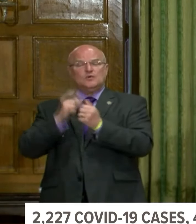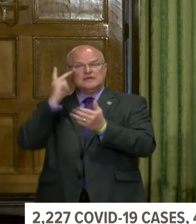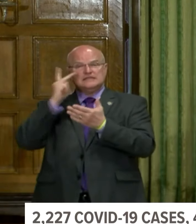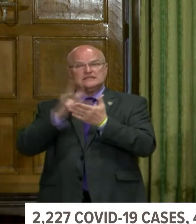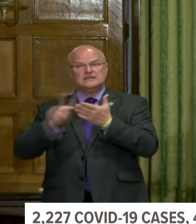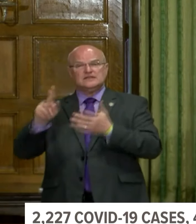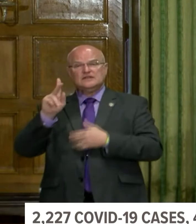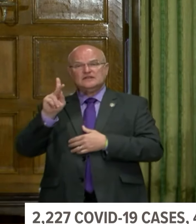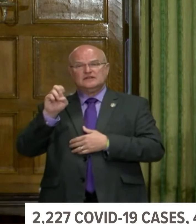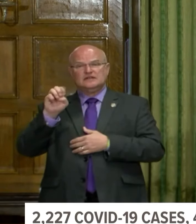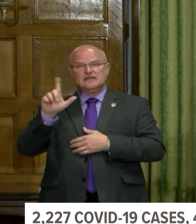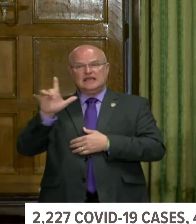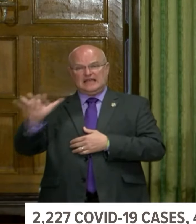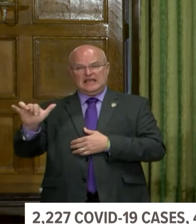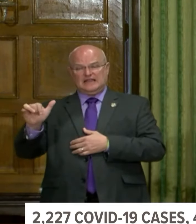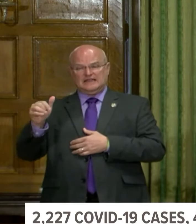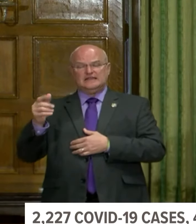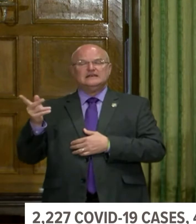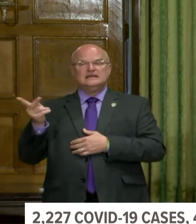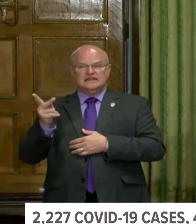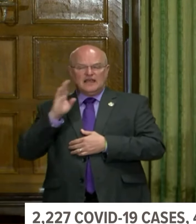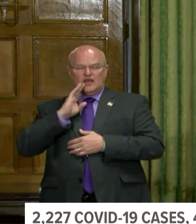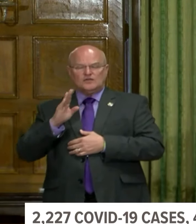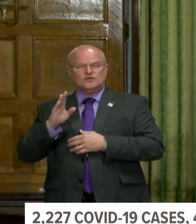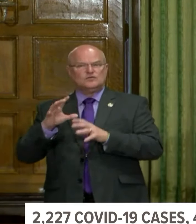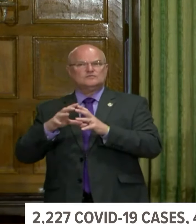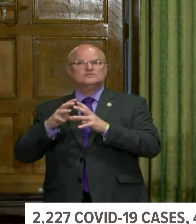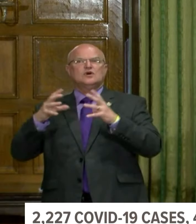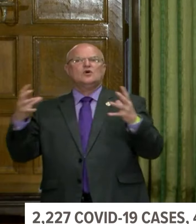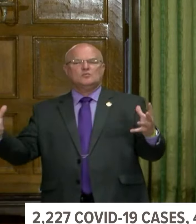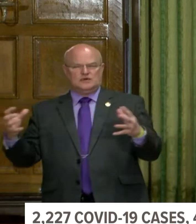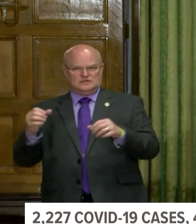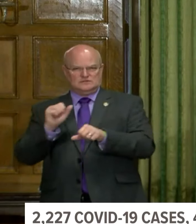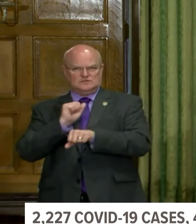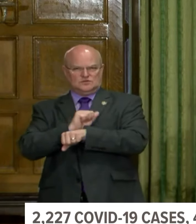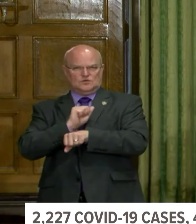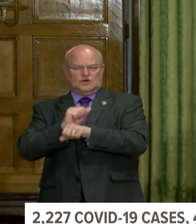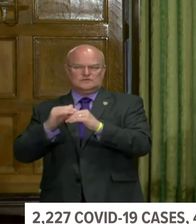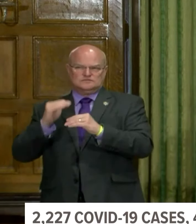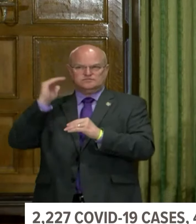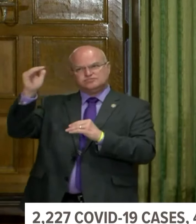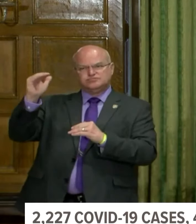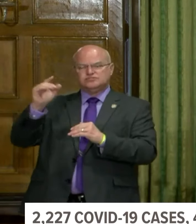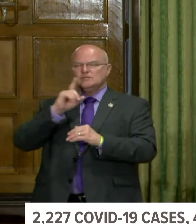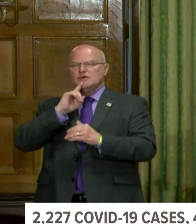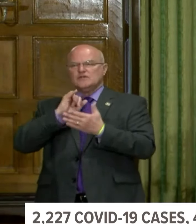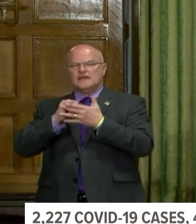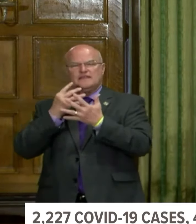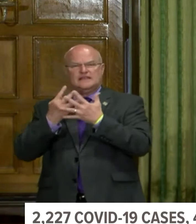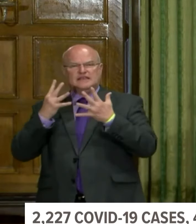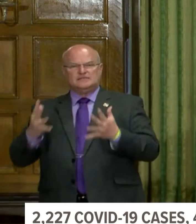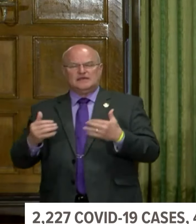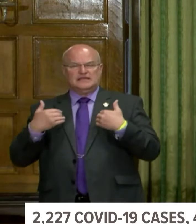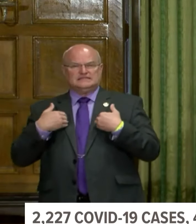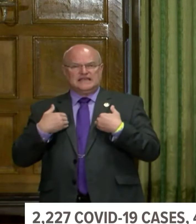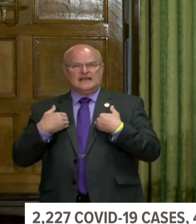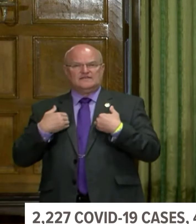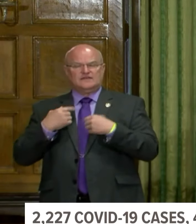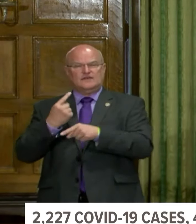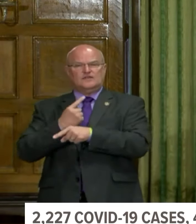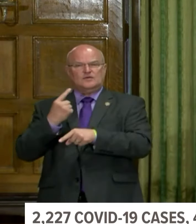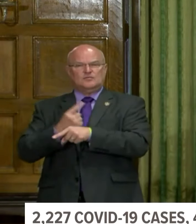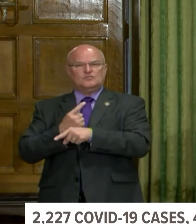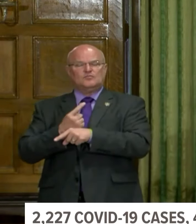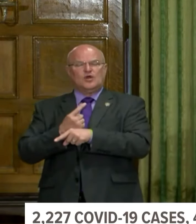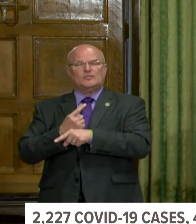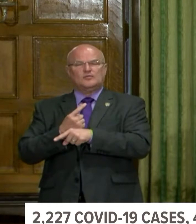Secretary Kelly that they're going to extraordinary lengths to make sure the inmates are having the